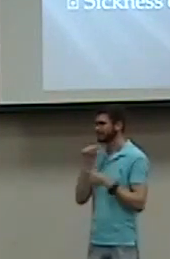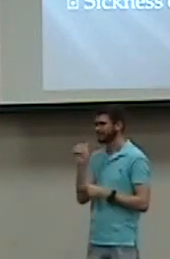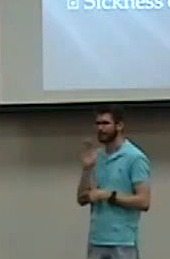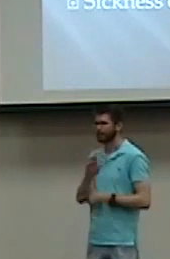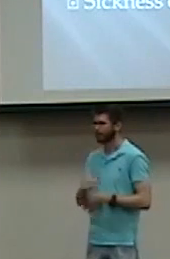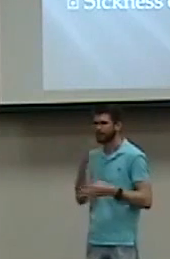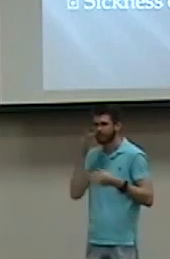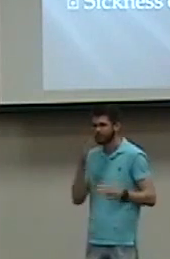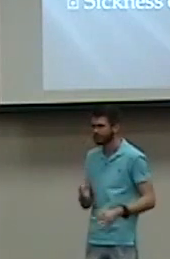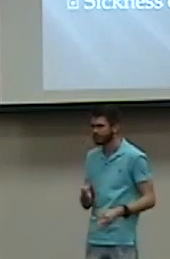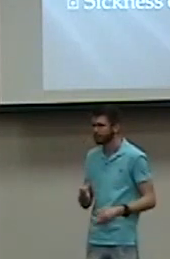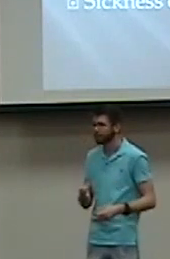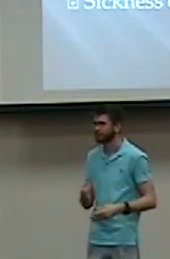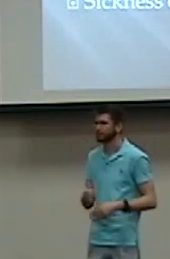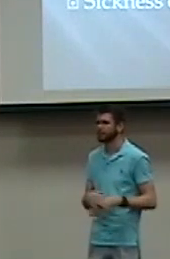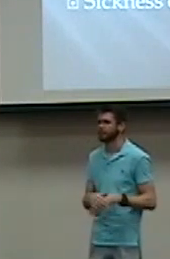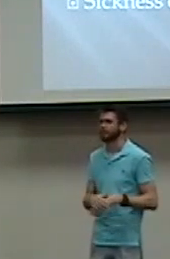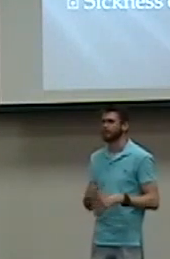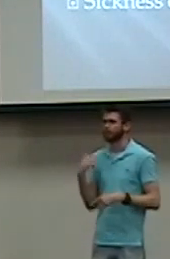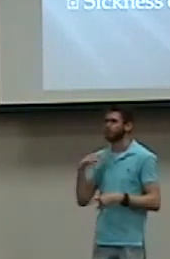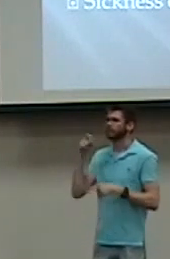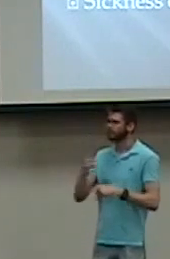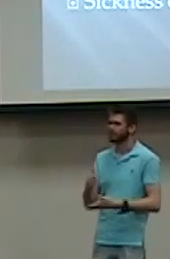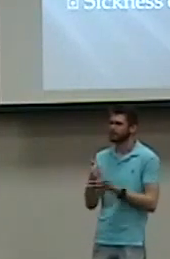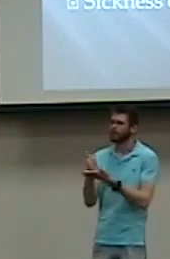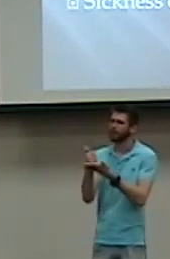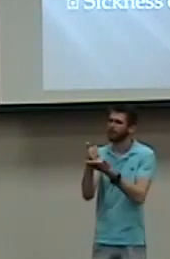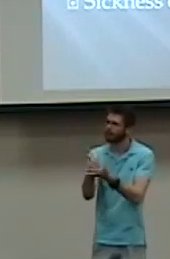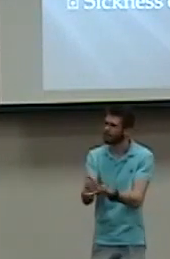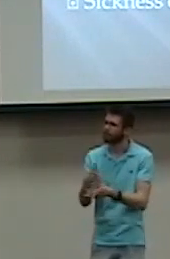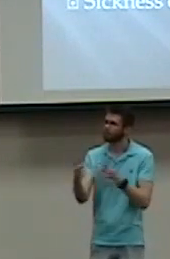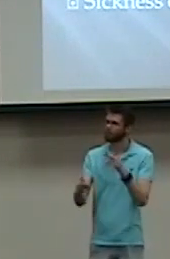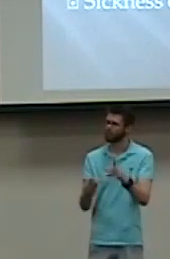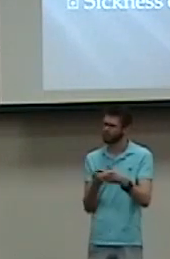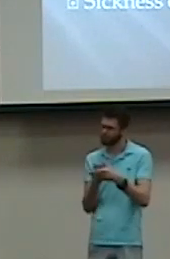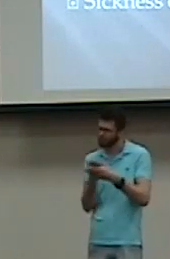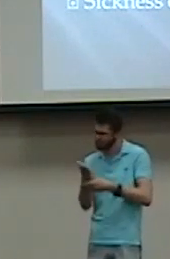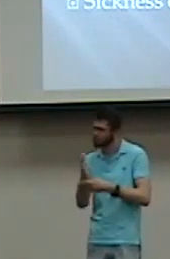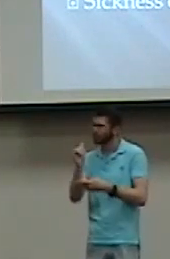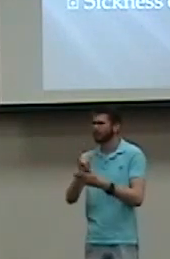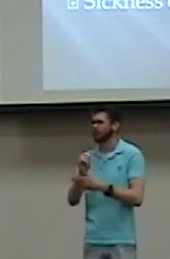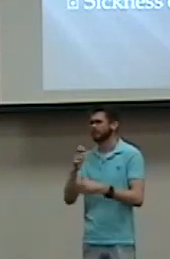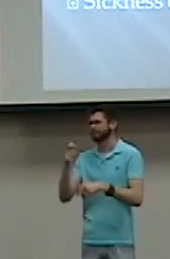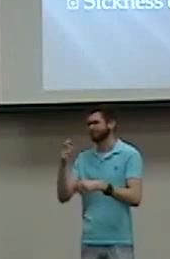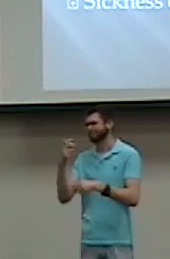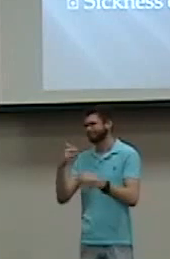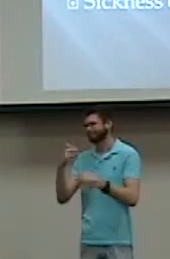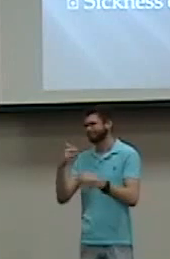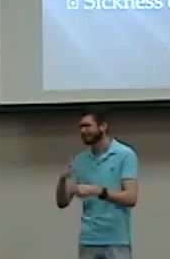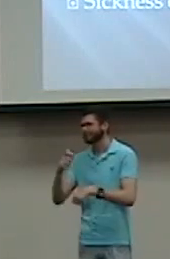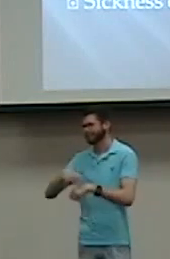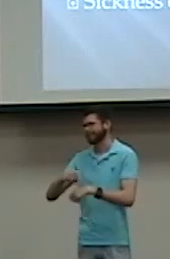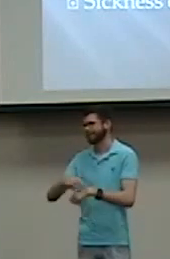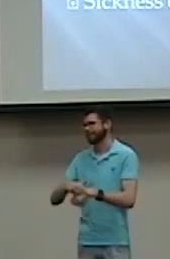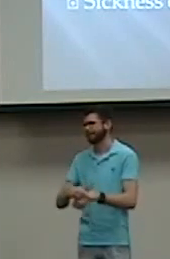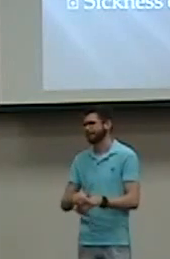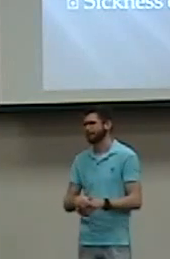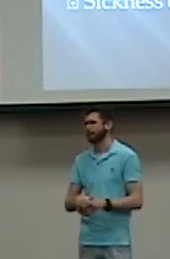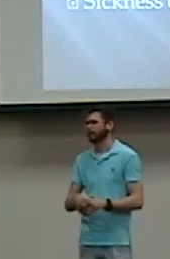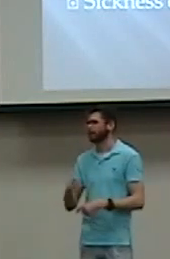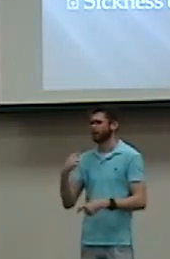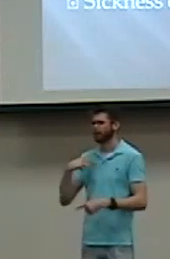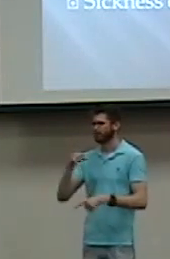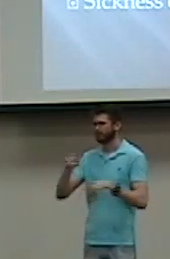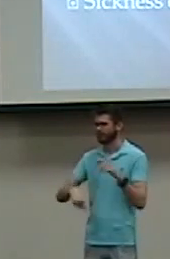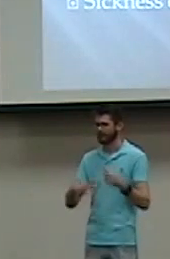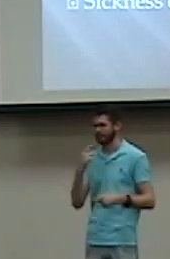and help people through those times and not pull out the old manual and say, well, you have to attend so many Sundays in